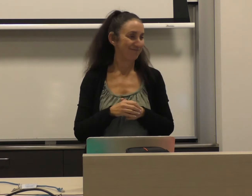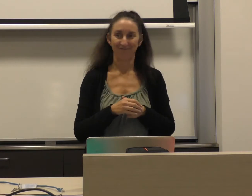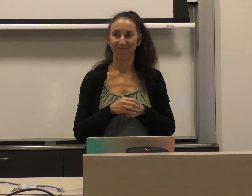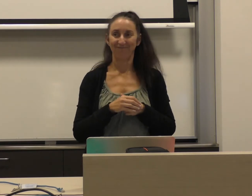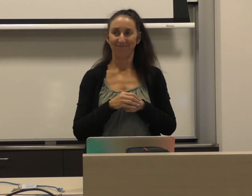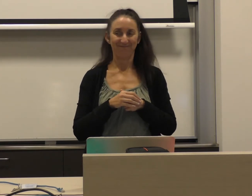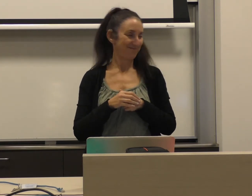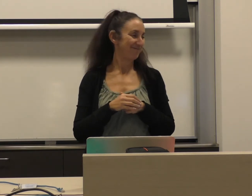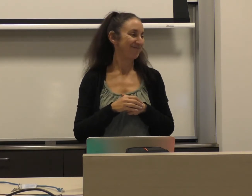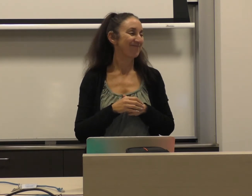Very good idea